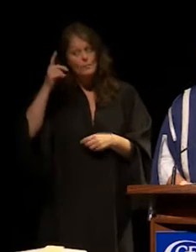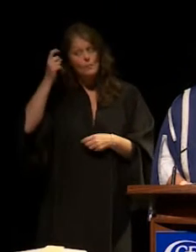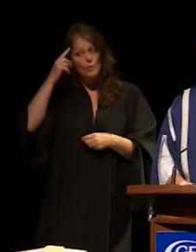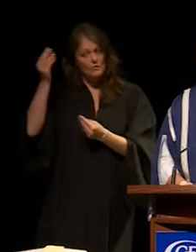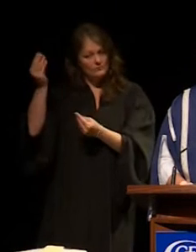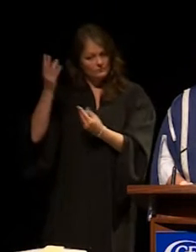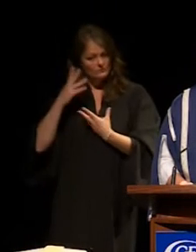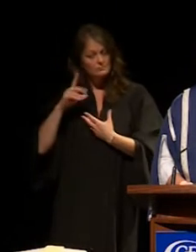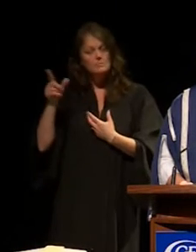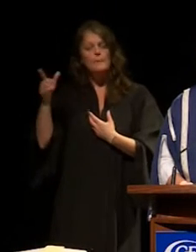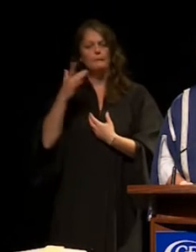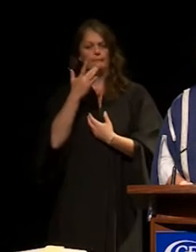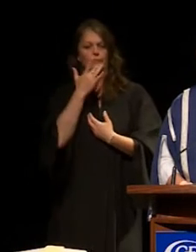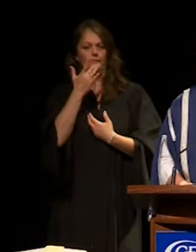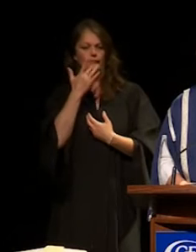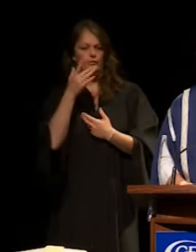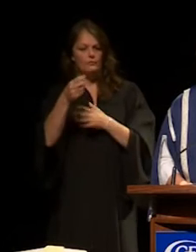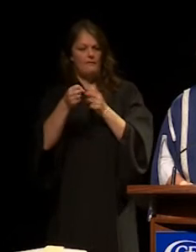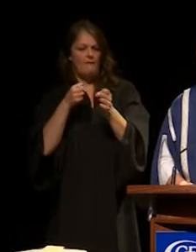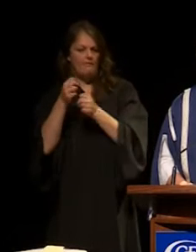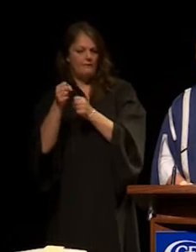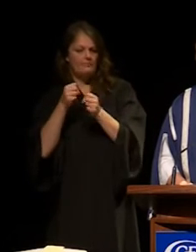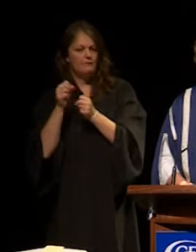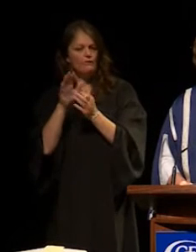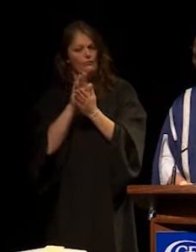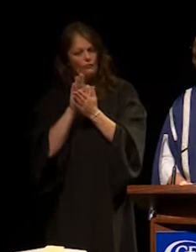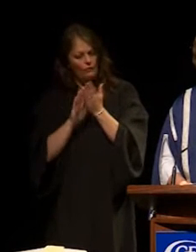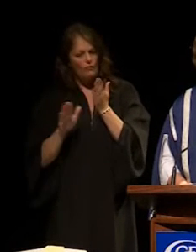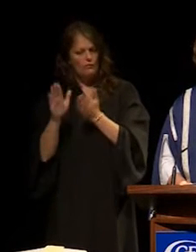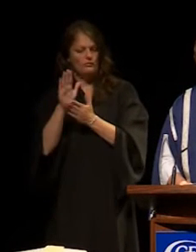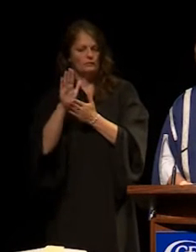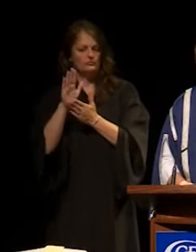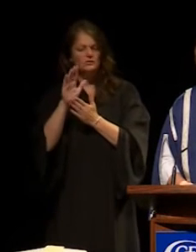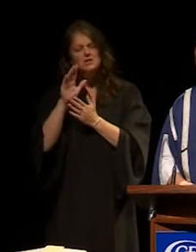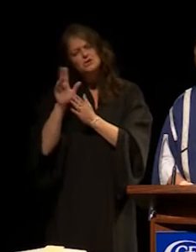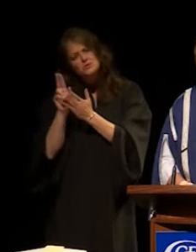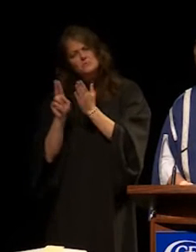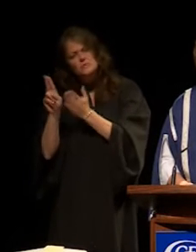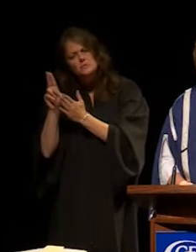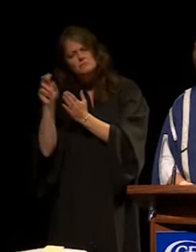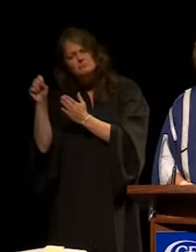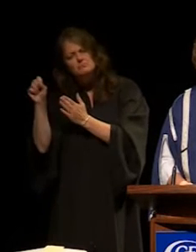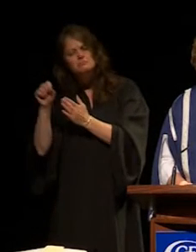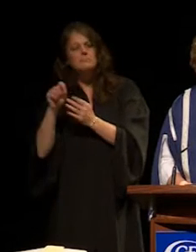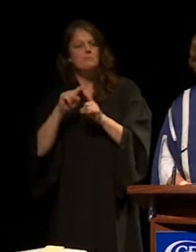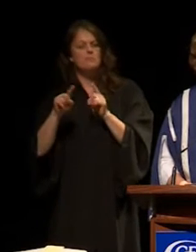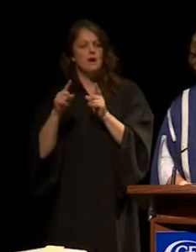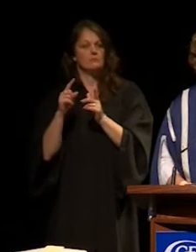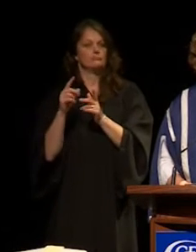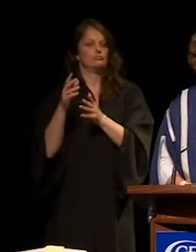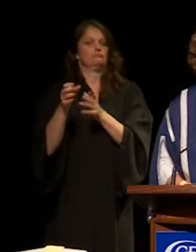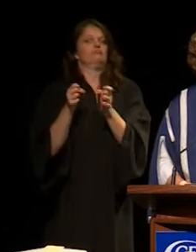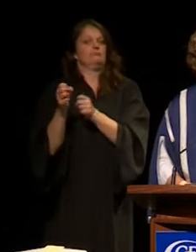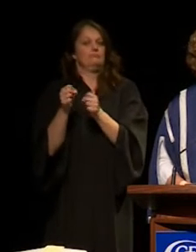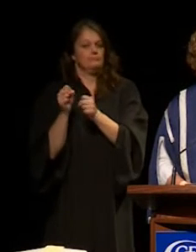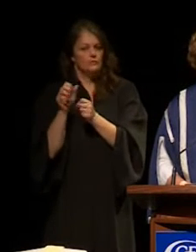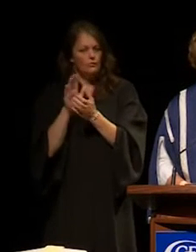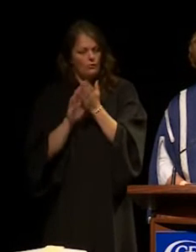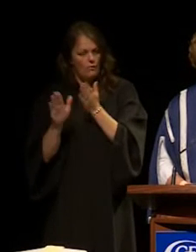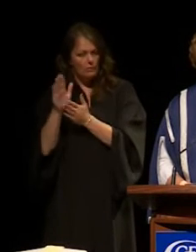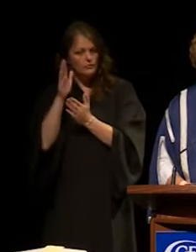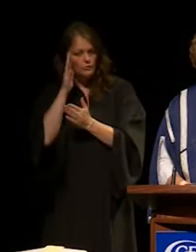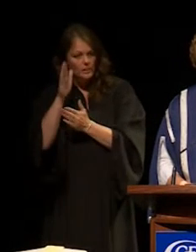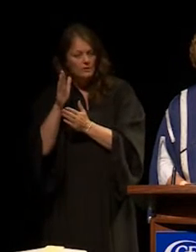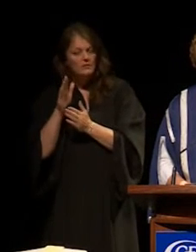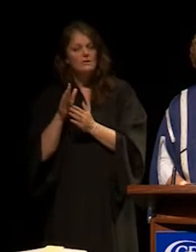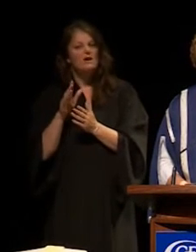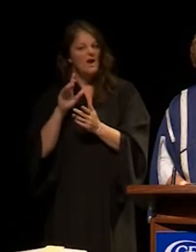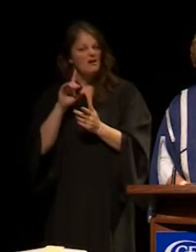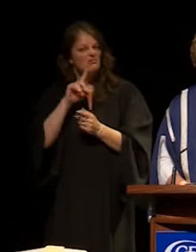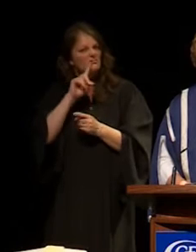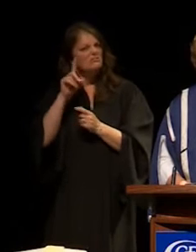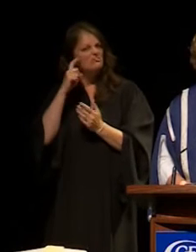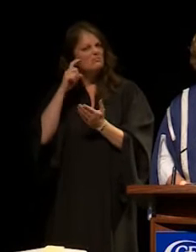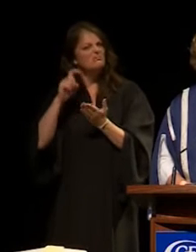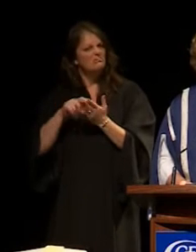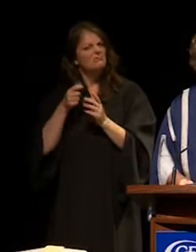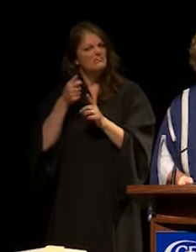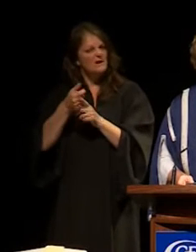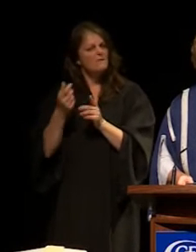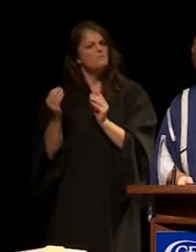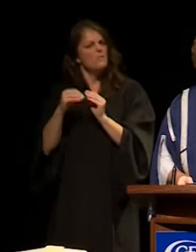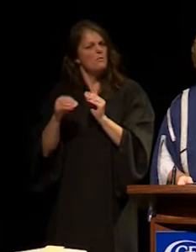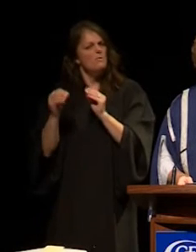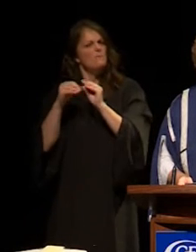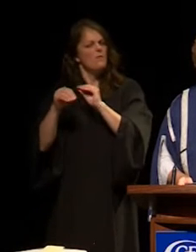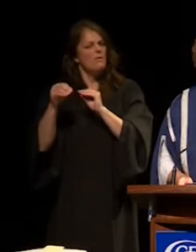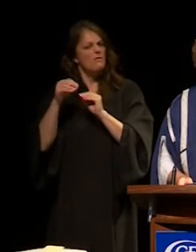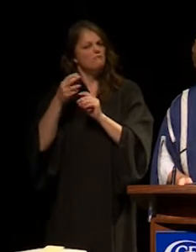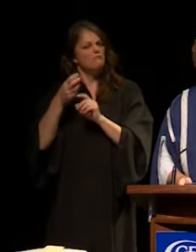than university graduates this year and have said they're hiring more college graduates than they used to.